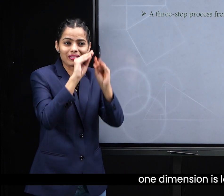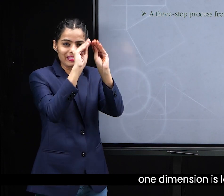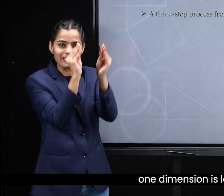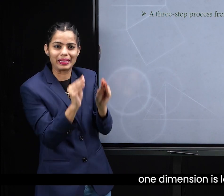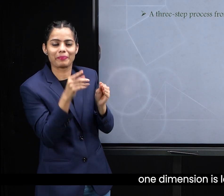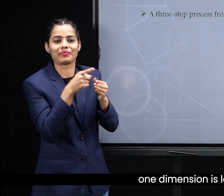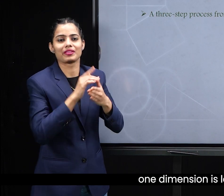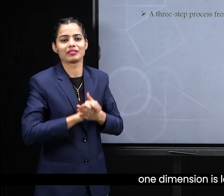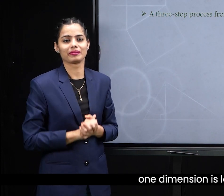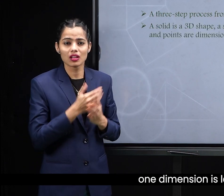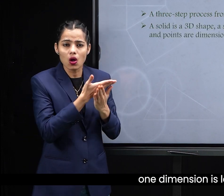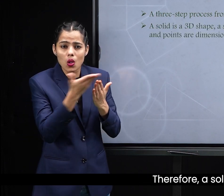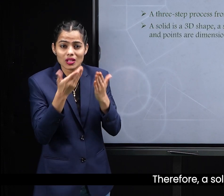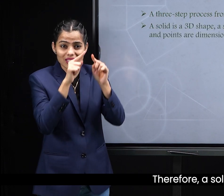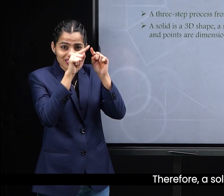the shape.